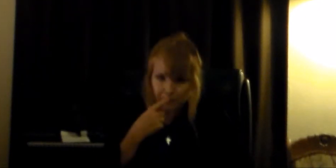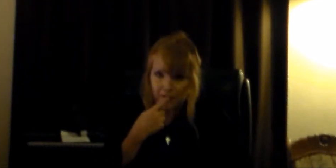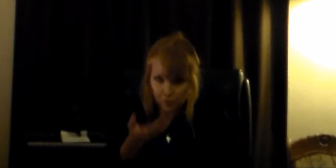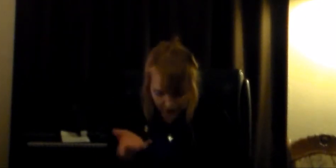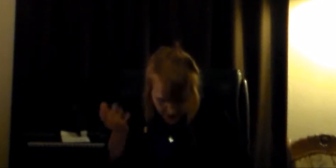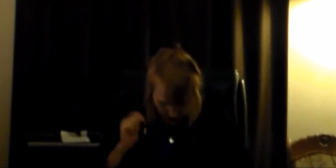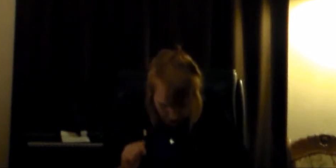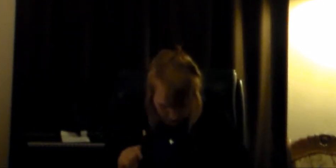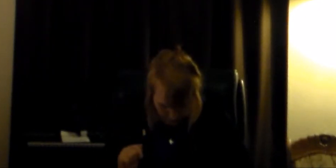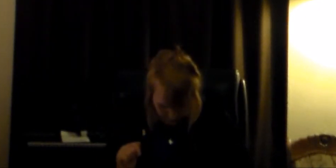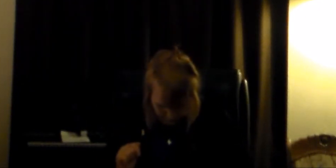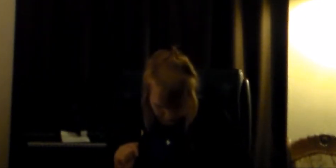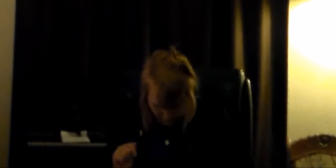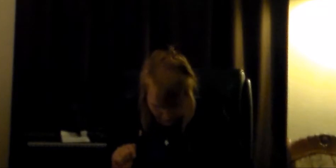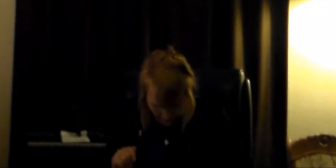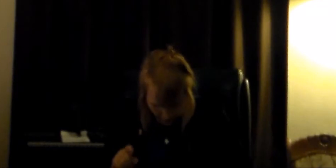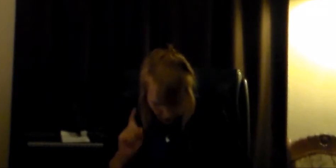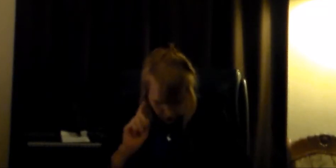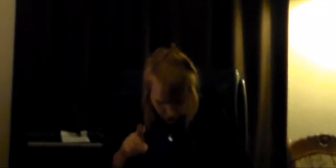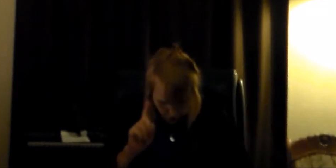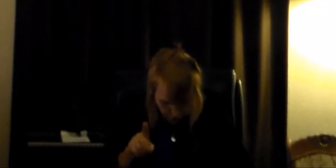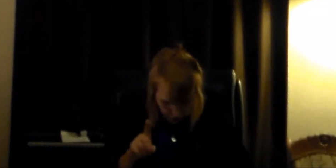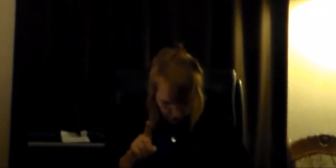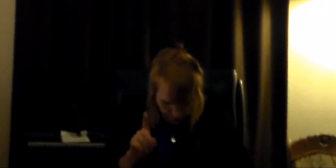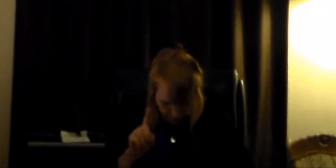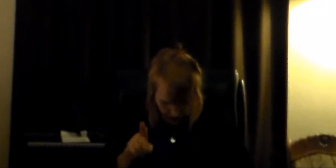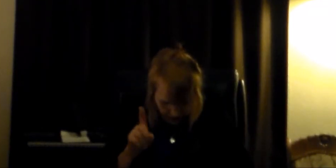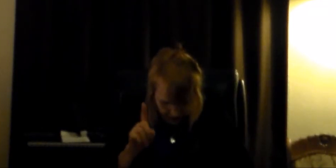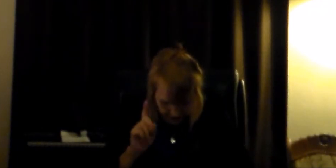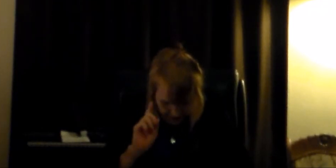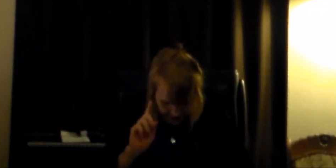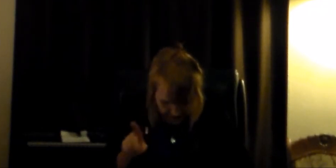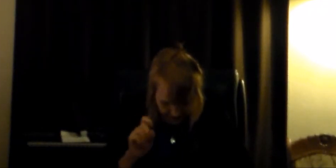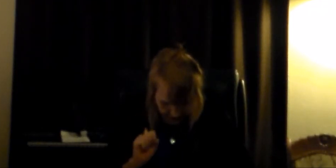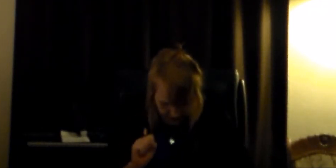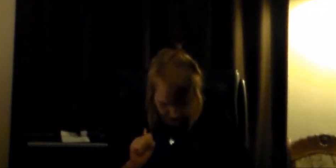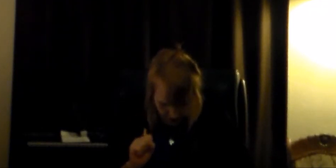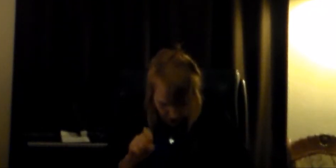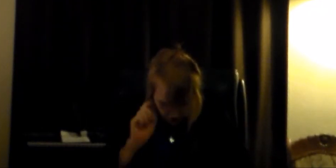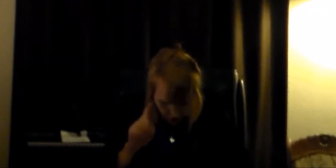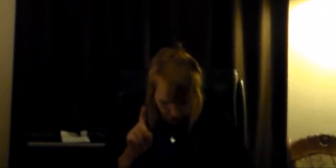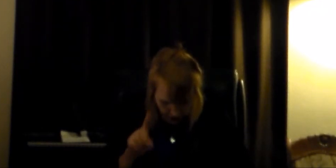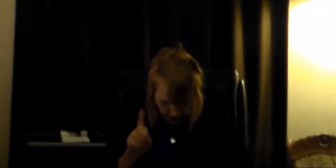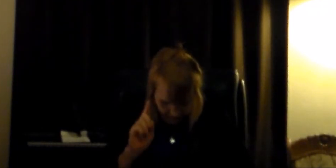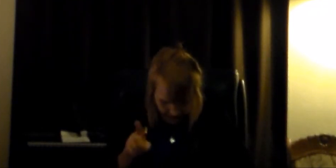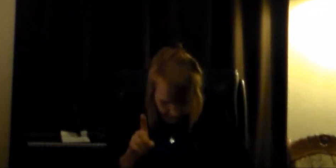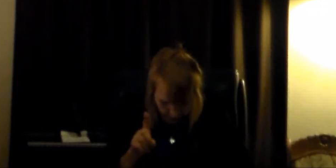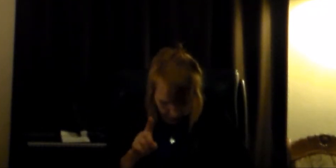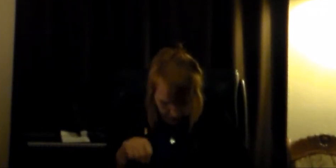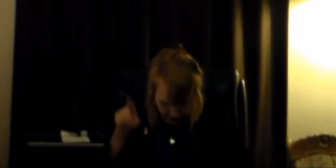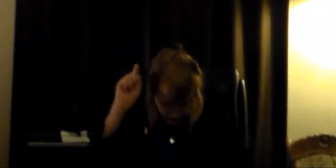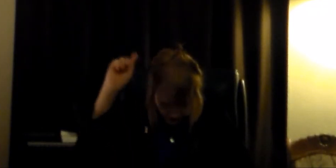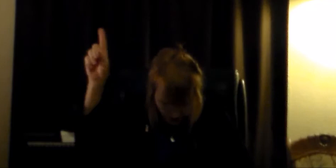sharpened razor. You who practice deceit, you love evil rather than